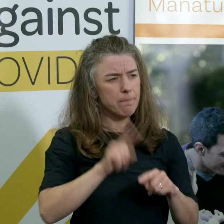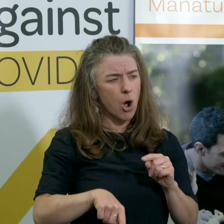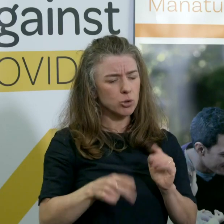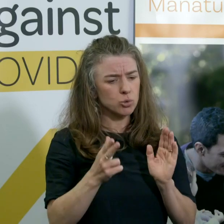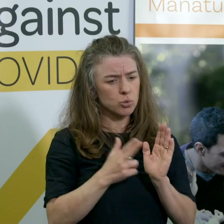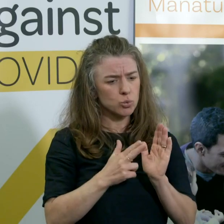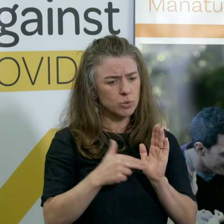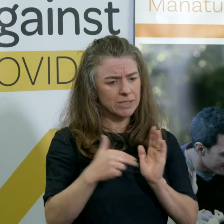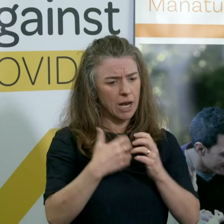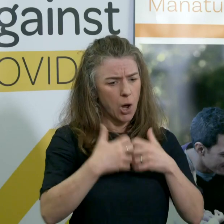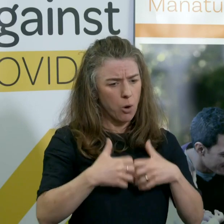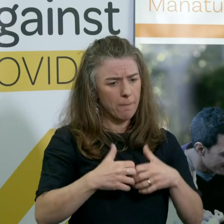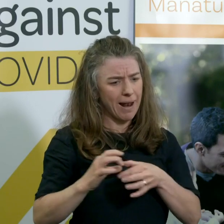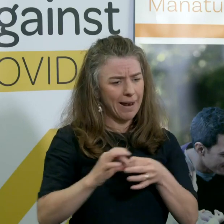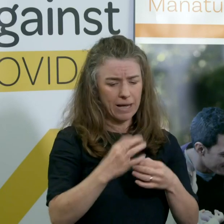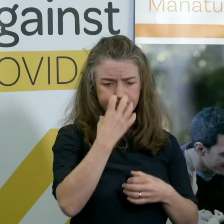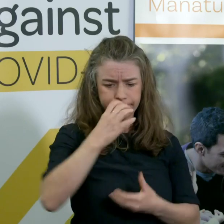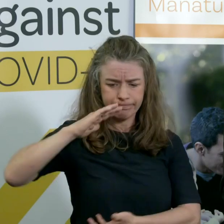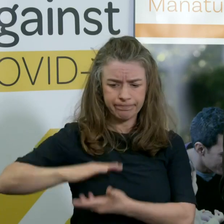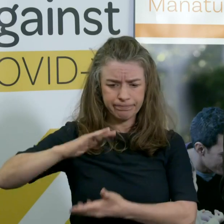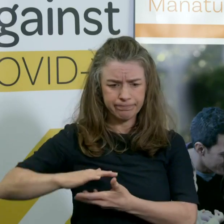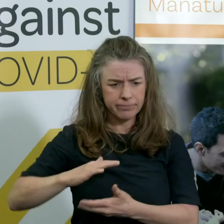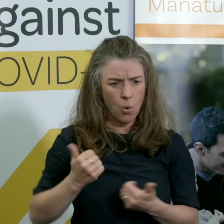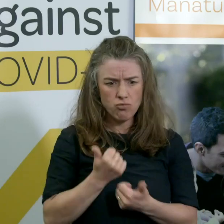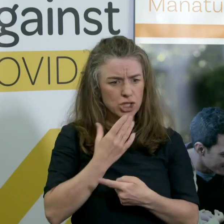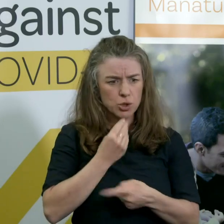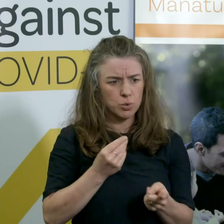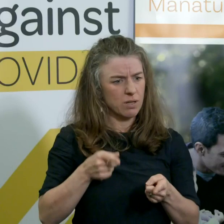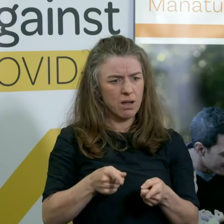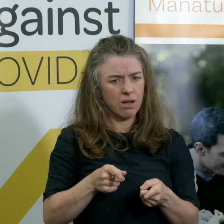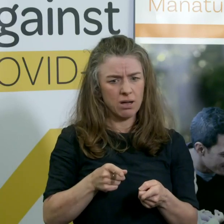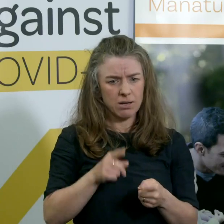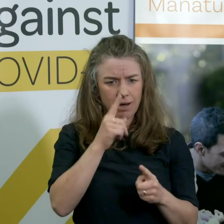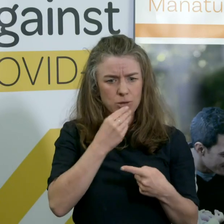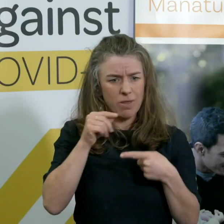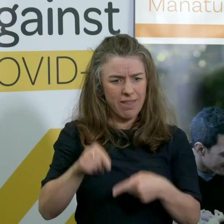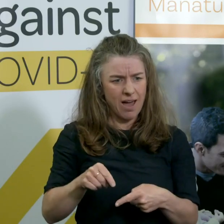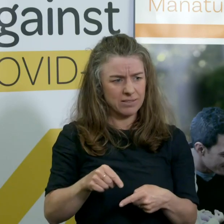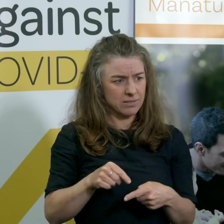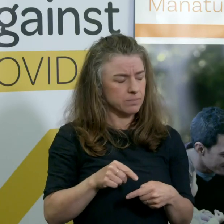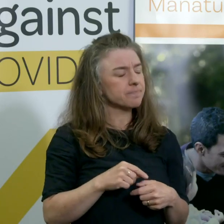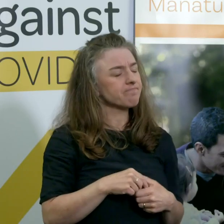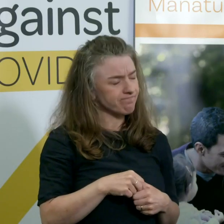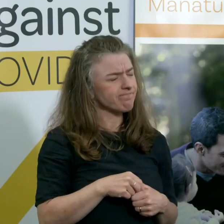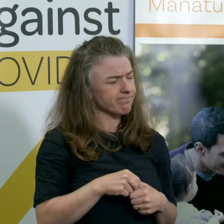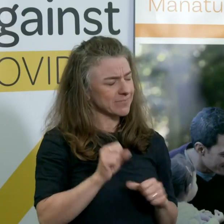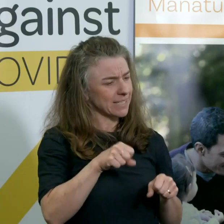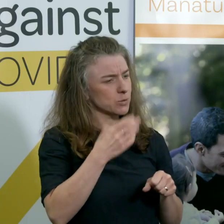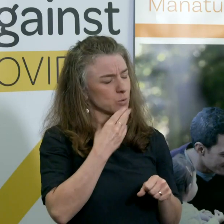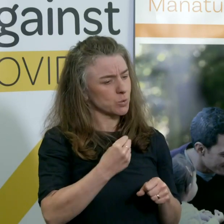in use. So is that true, and what can we do about that? Yes, and so you would expect all the ventilators